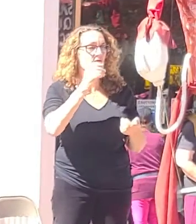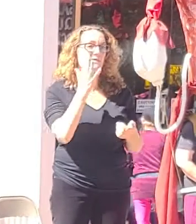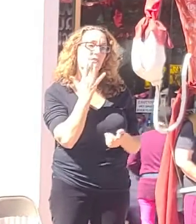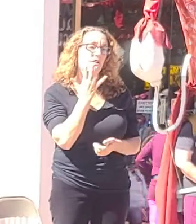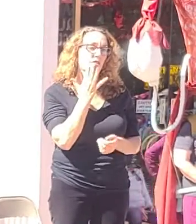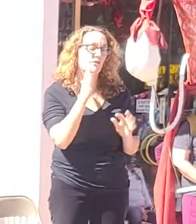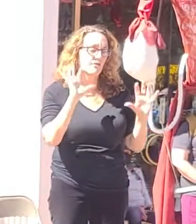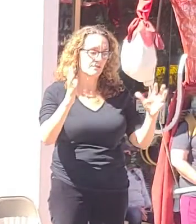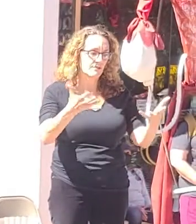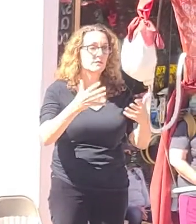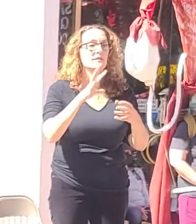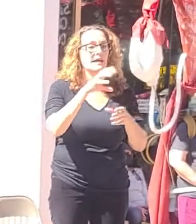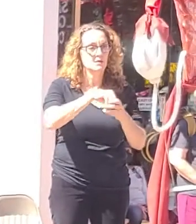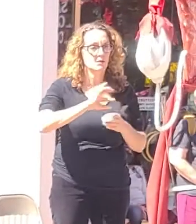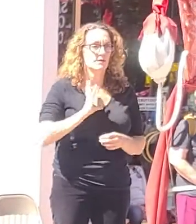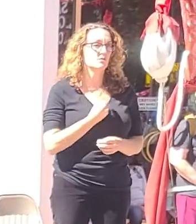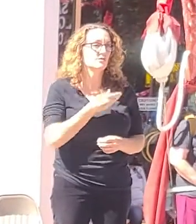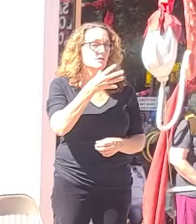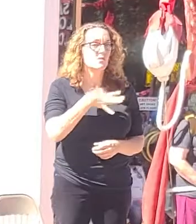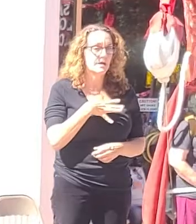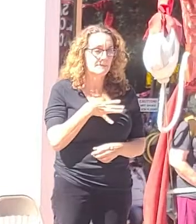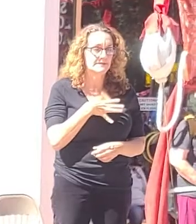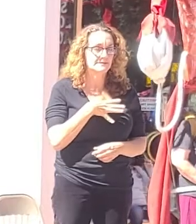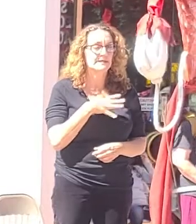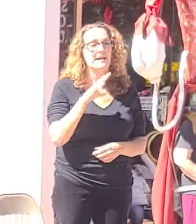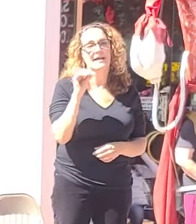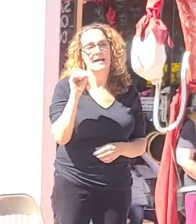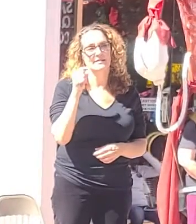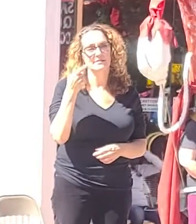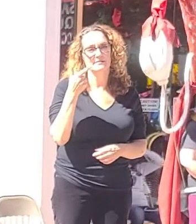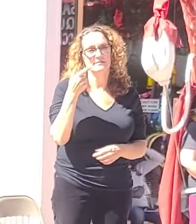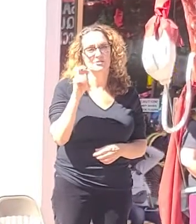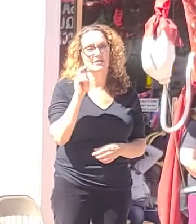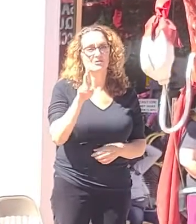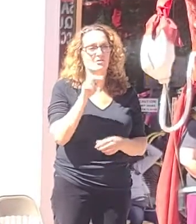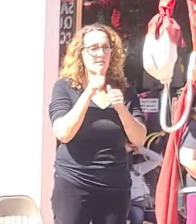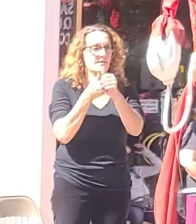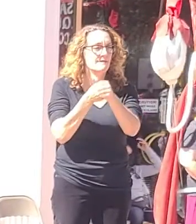color, including transgender women and gender non-conforming folks.